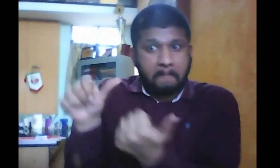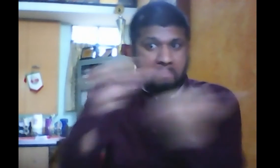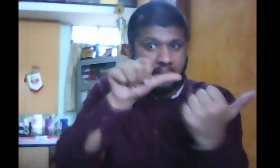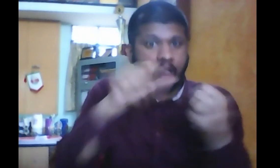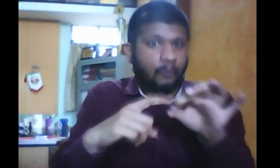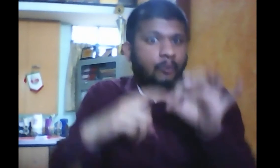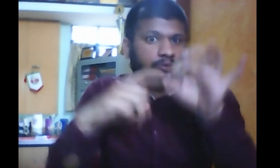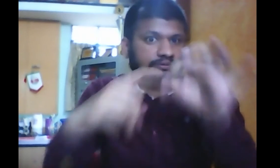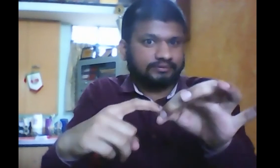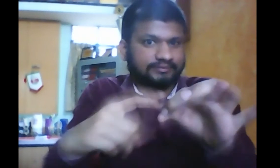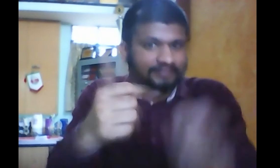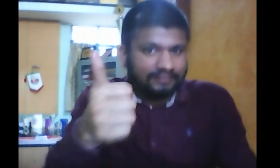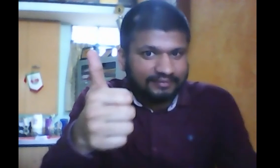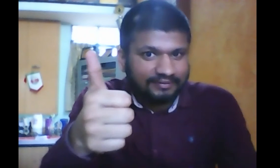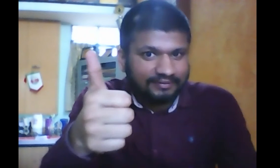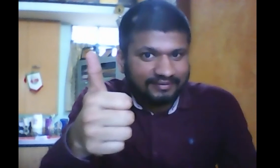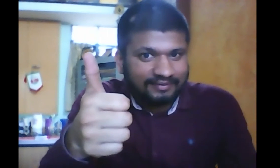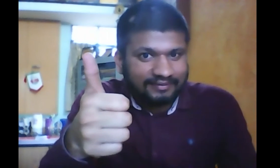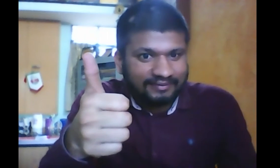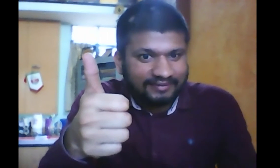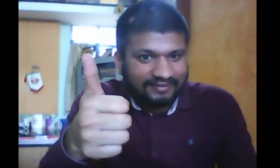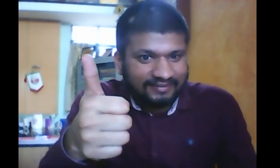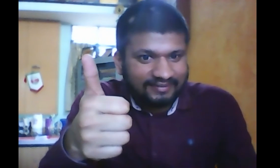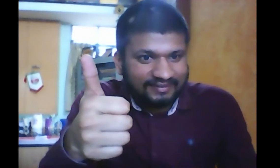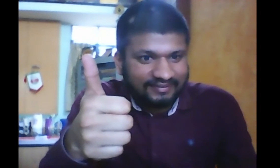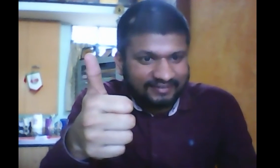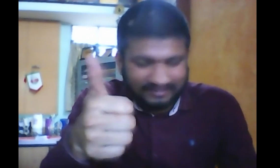I'm just revising and questioning you, okay? I will ask you all questions, right?